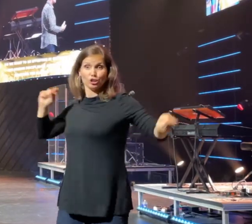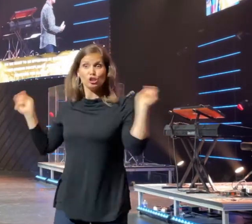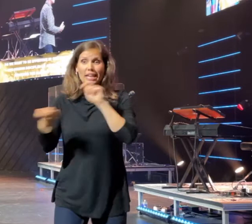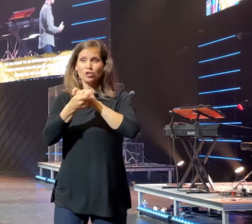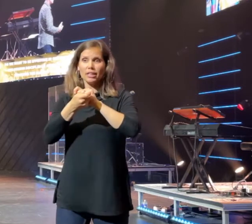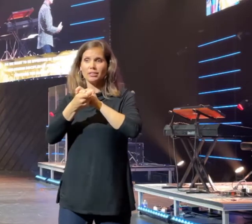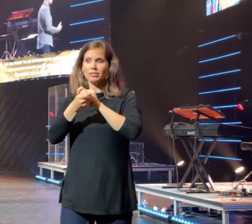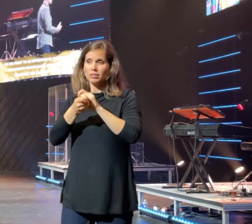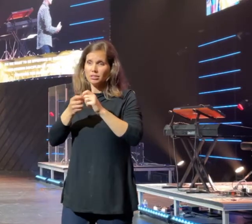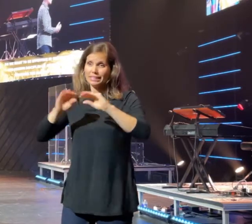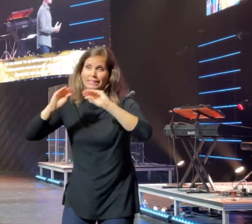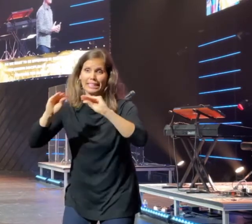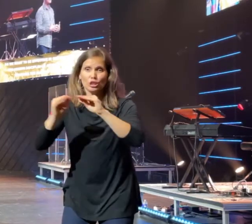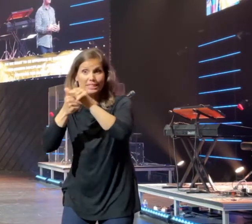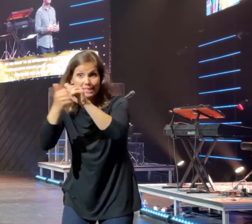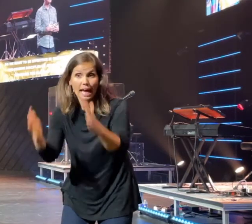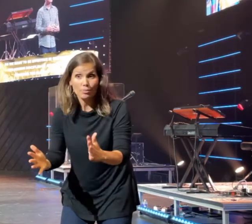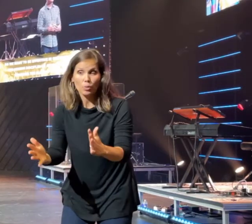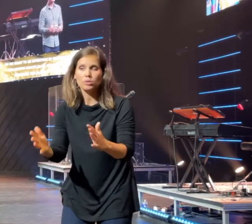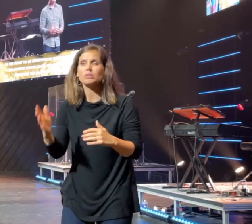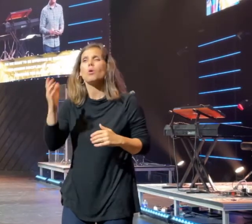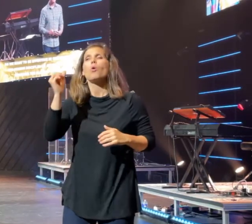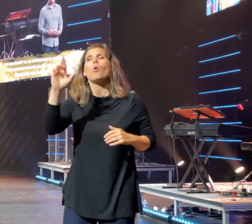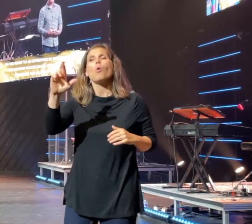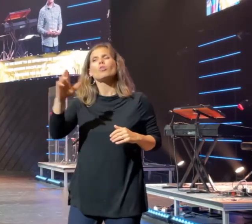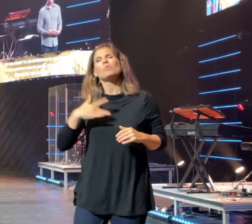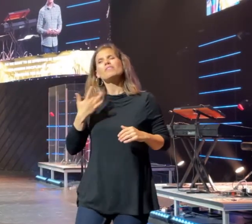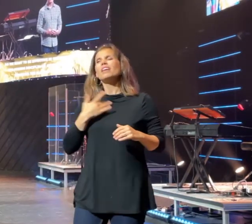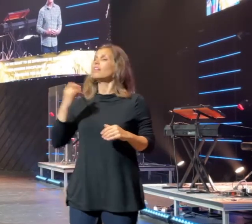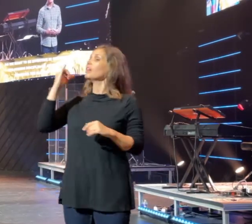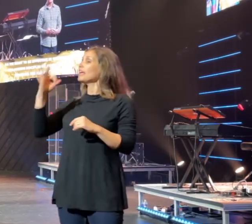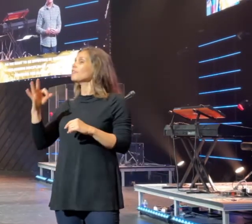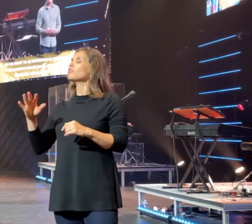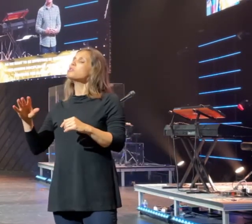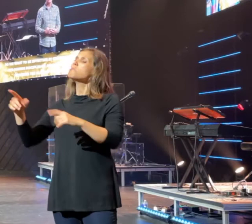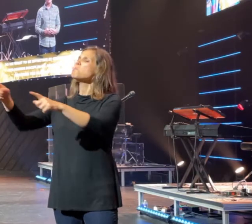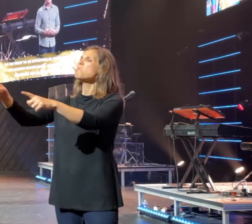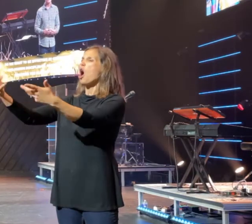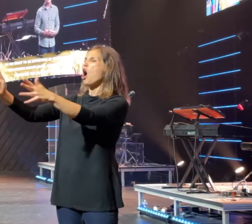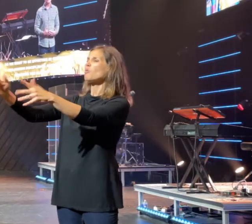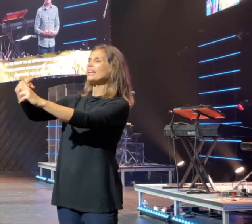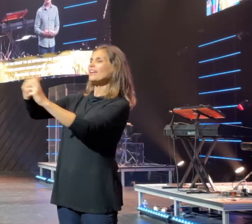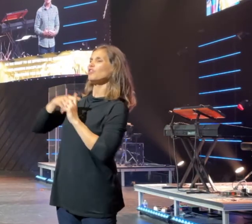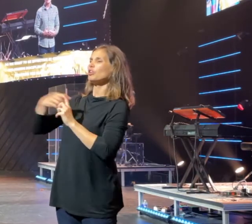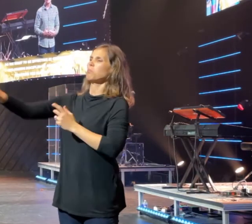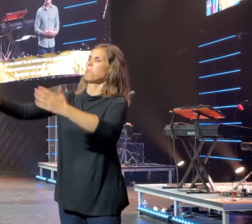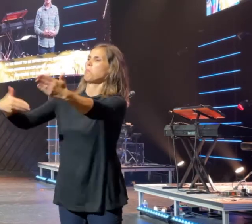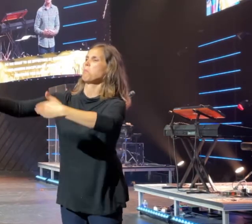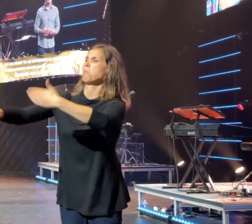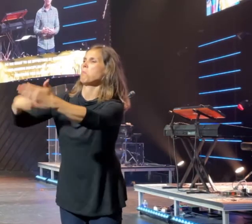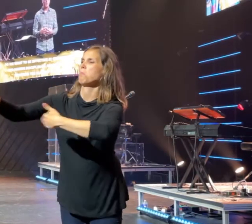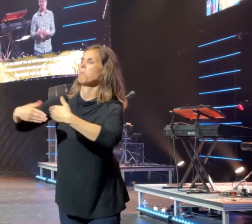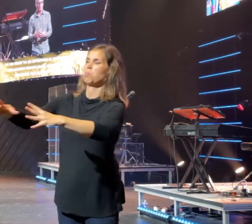disciples, or are we content to reach the already converted,